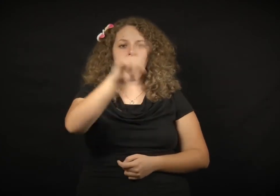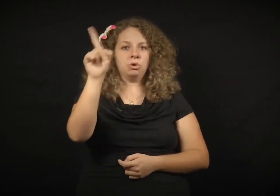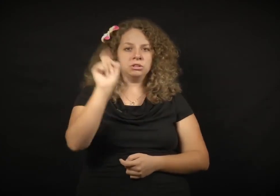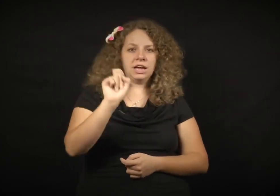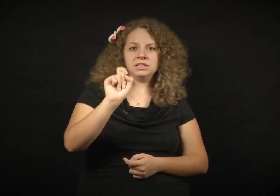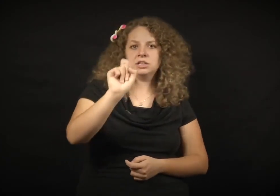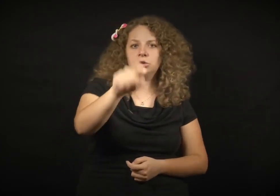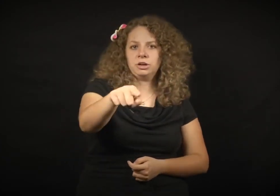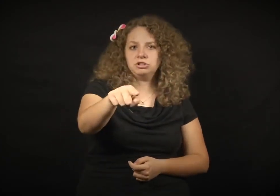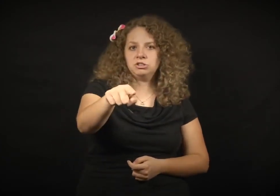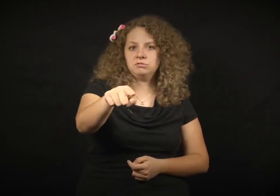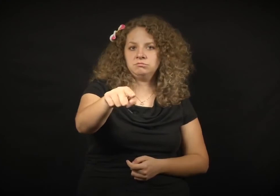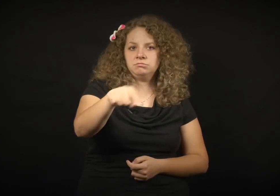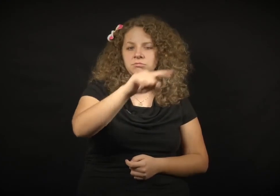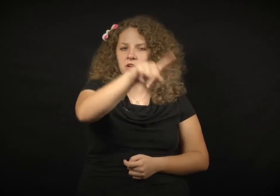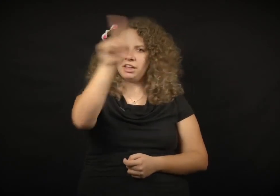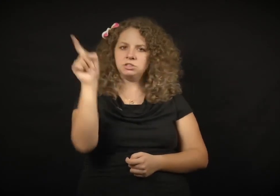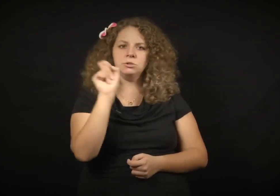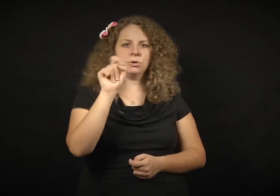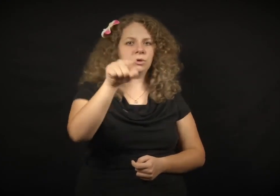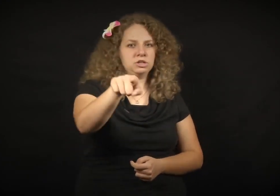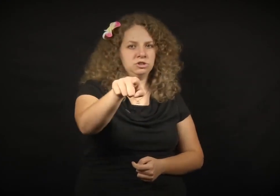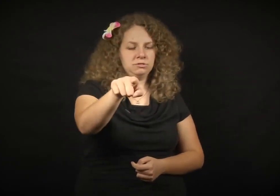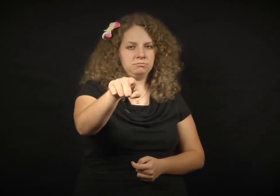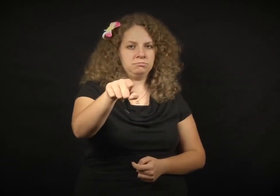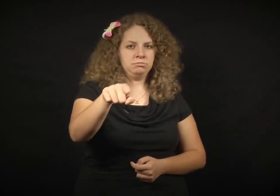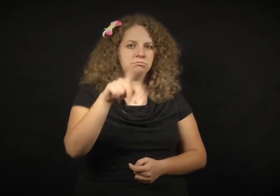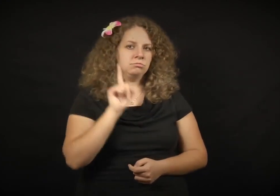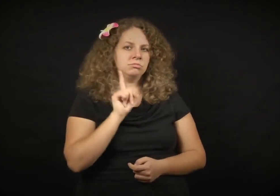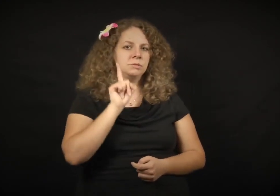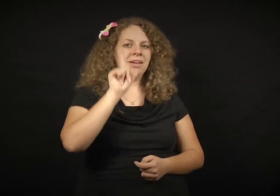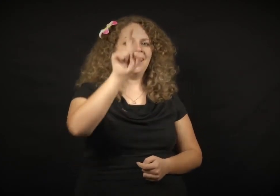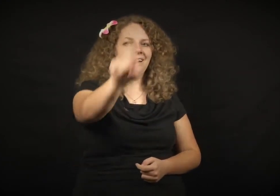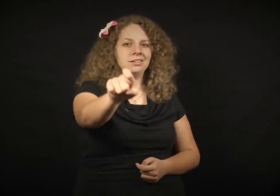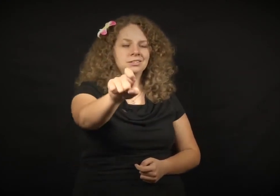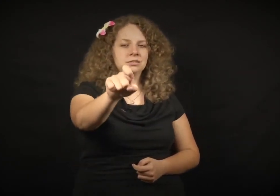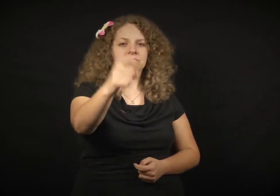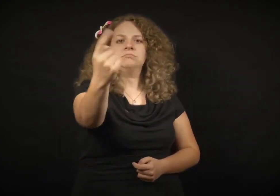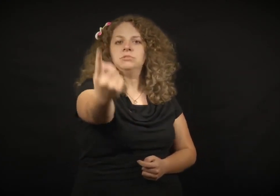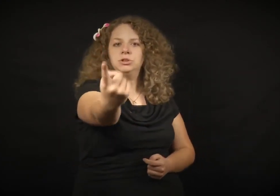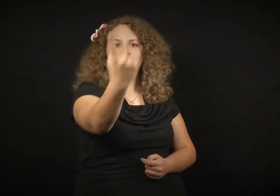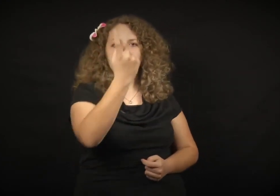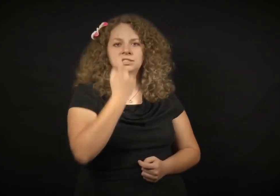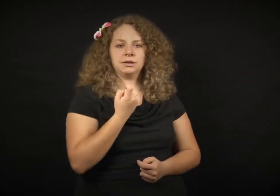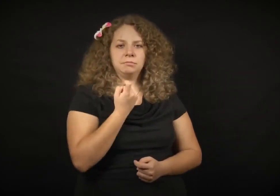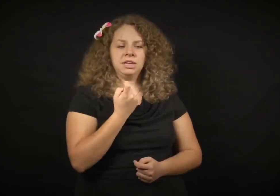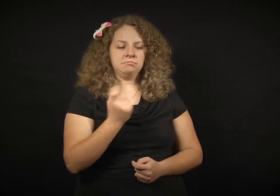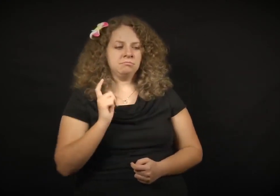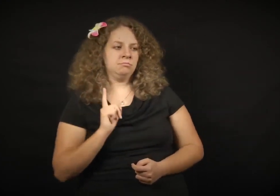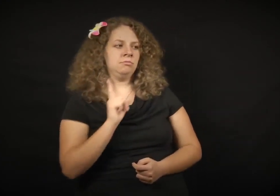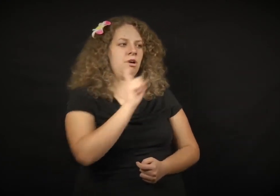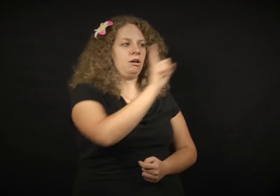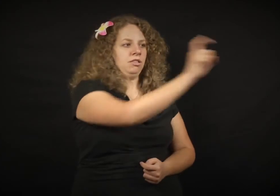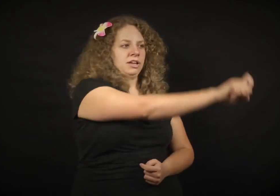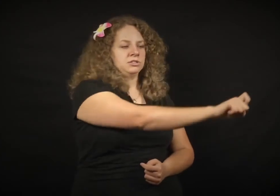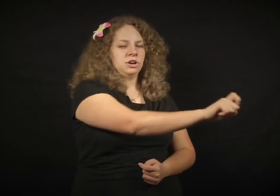or to ask a question. I'll ask you a question. You may ask. You can ask me. I'll ask